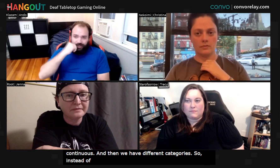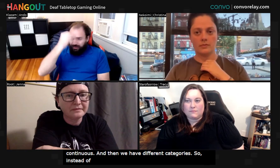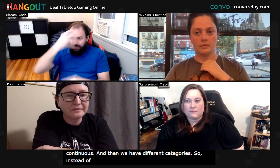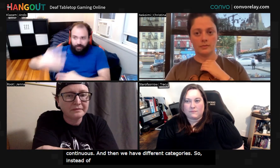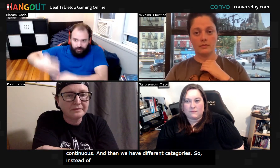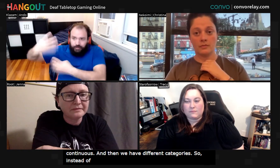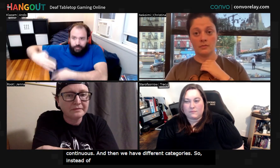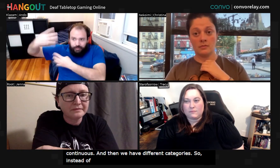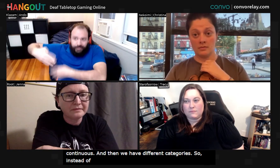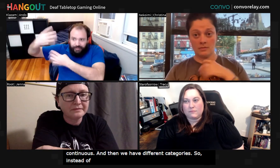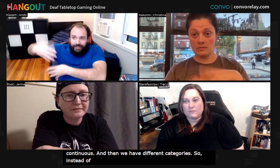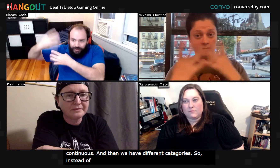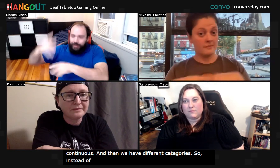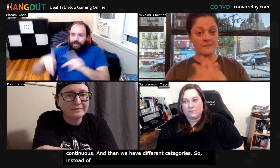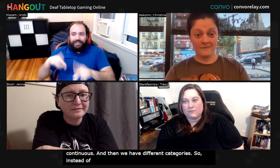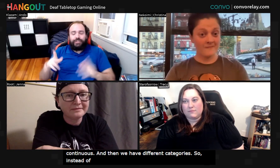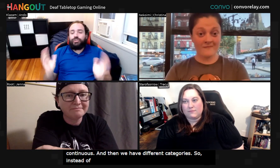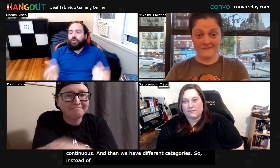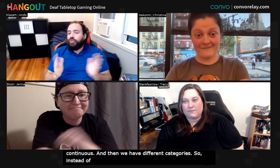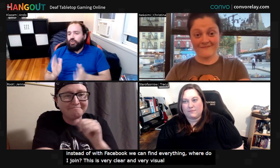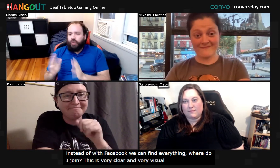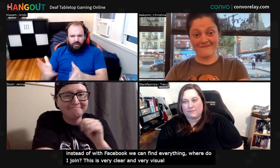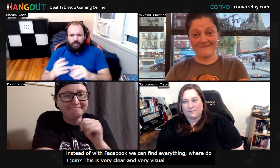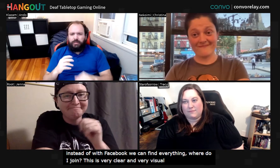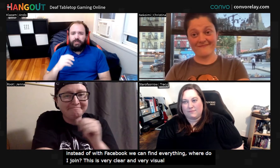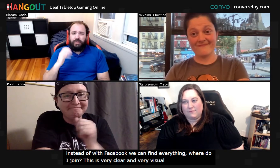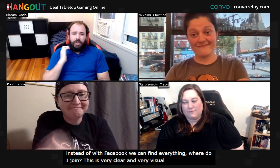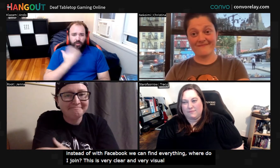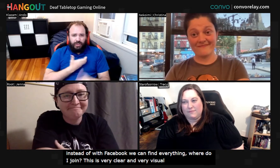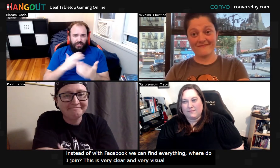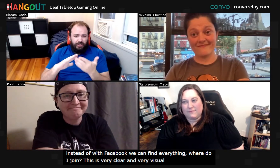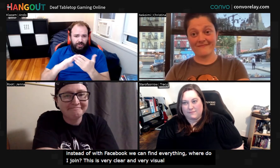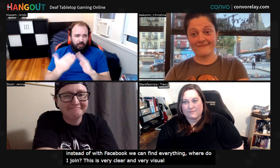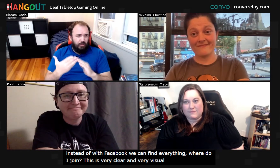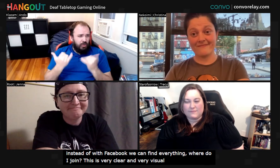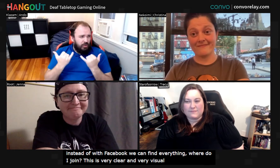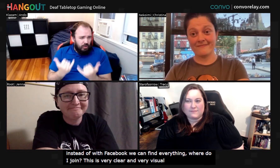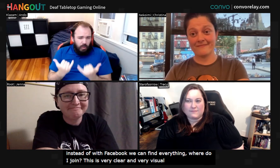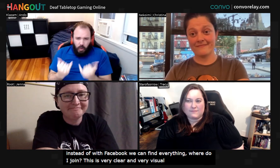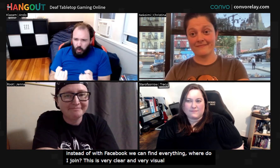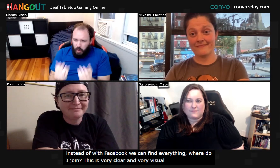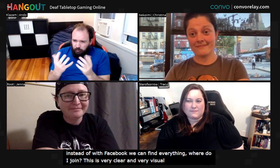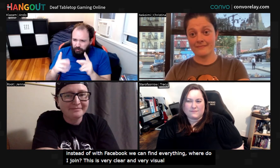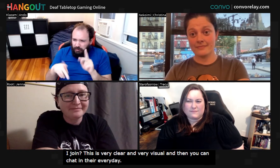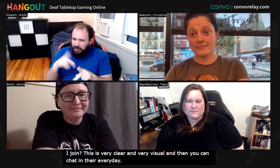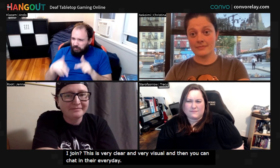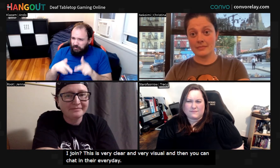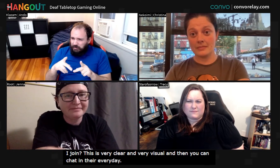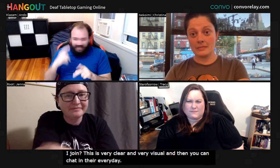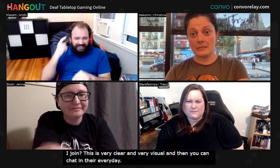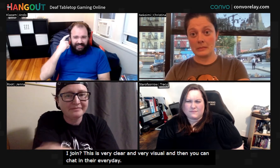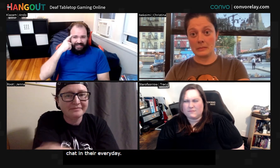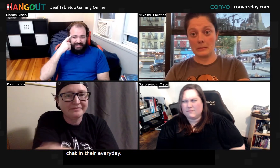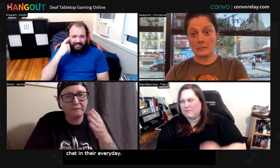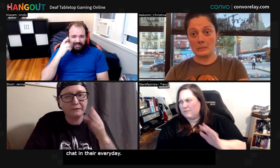chat within there. You can chat in there every day, and you just see. So in our community now, I think is how many are we at now?